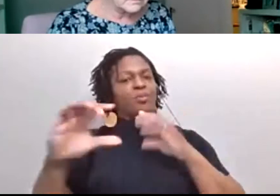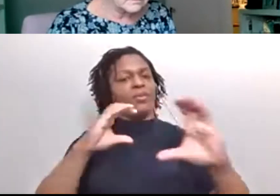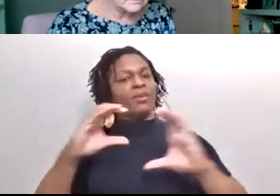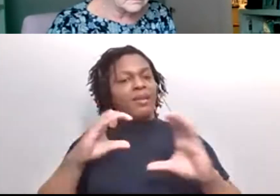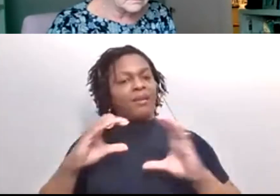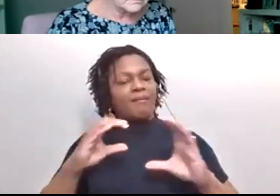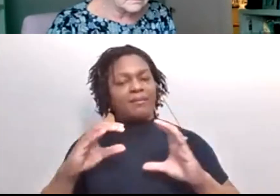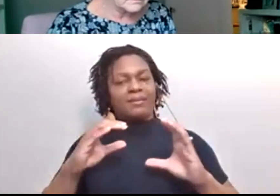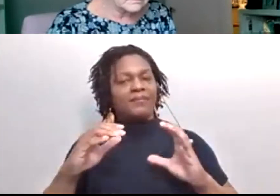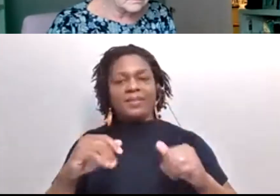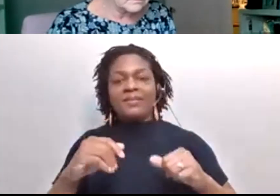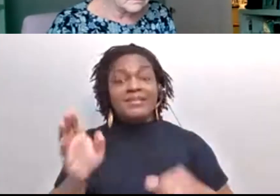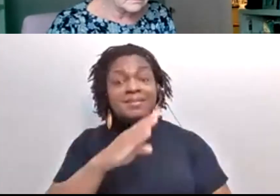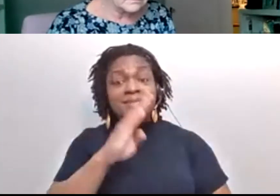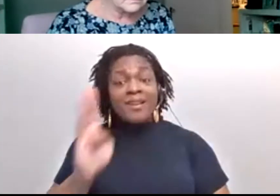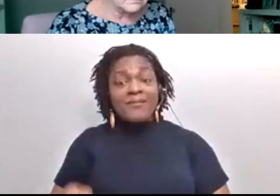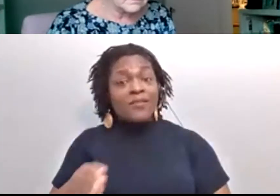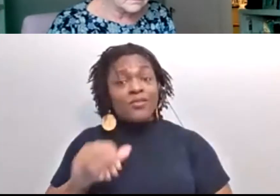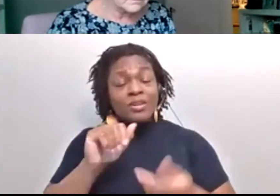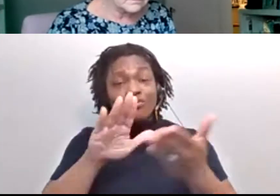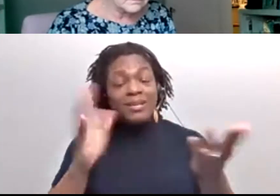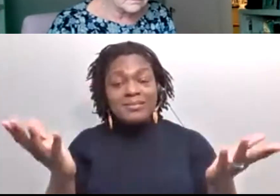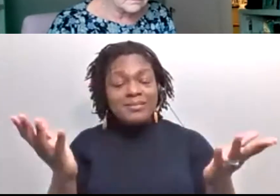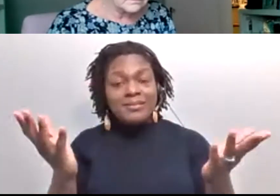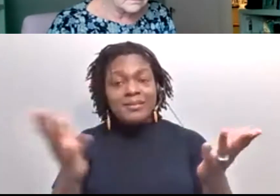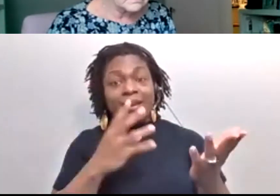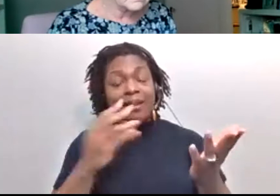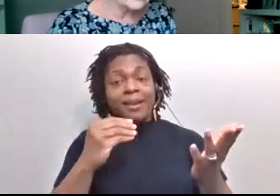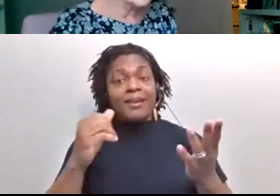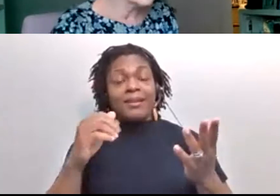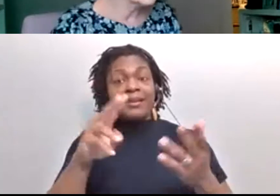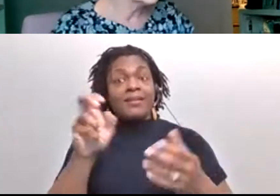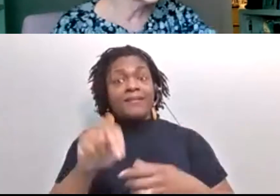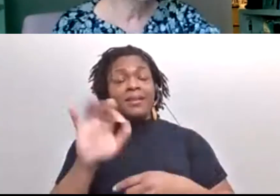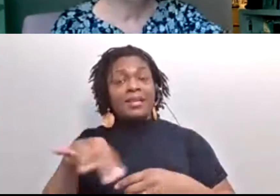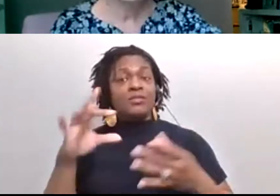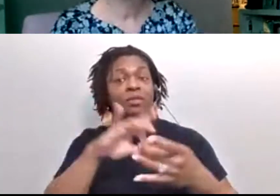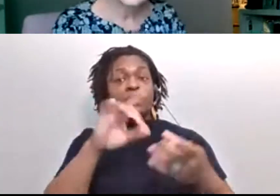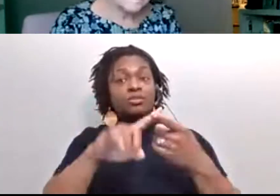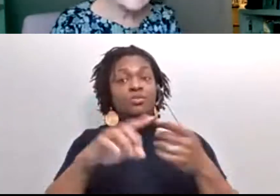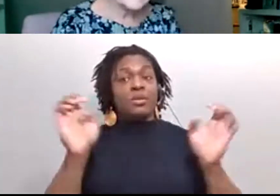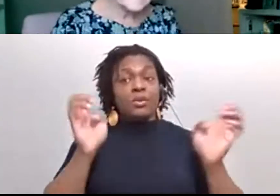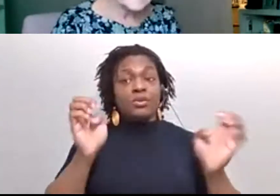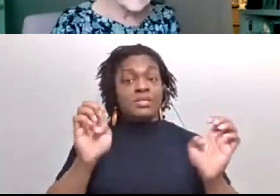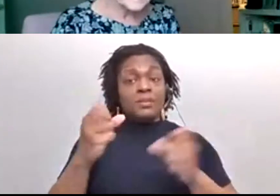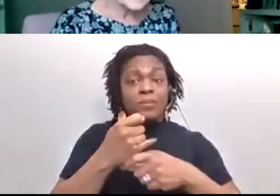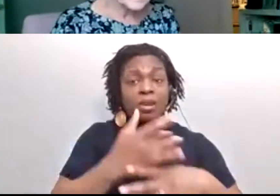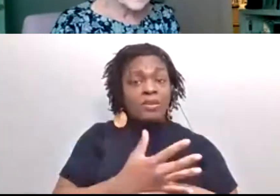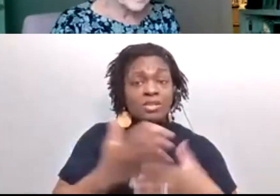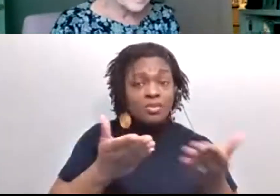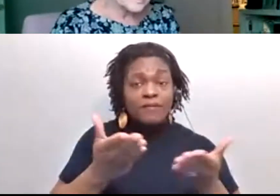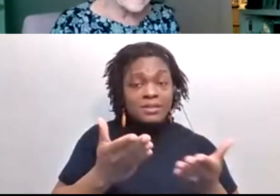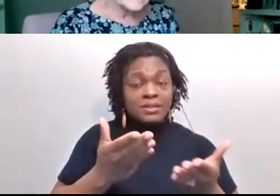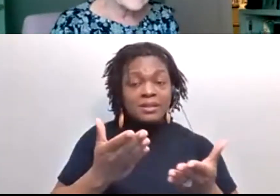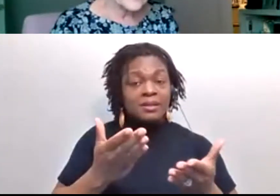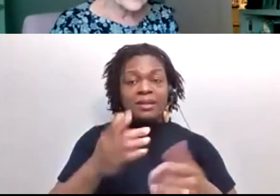is never addressed. Even as it relates to emergency preparedness services, he cannot